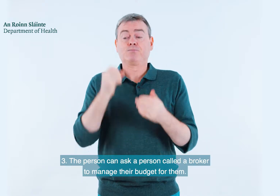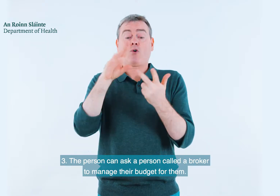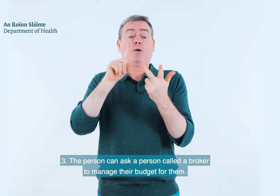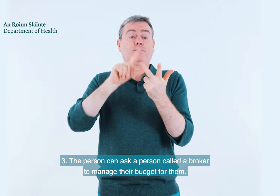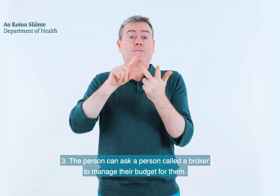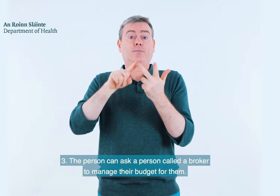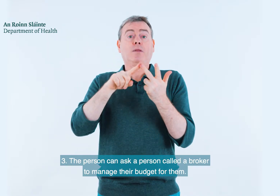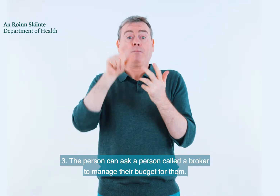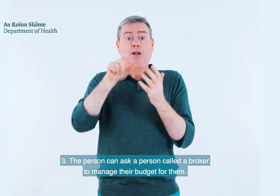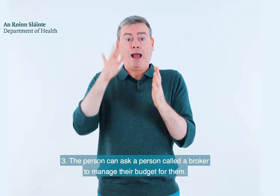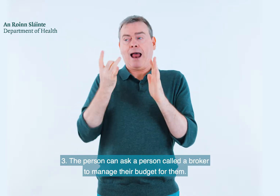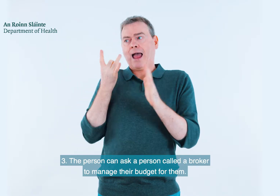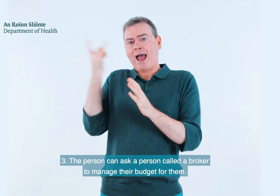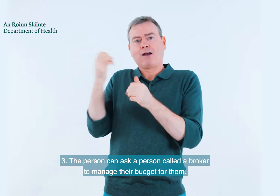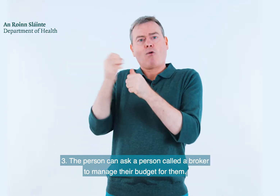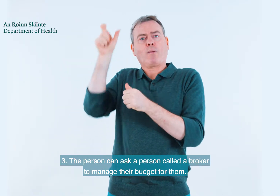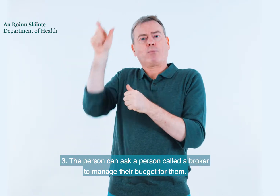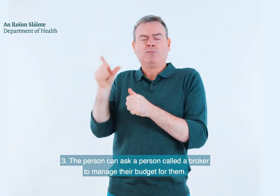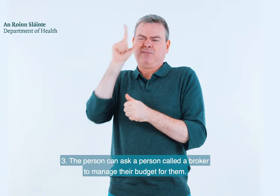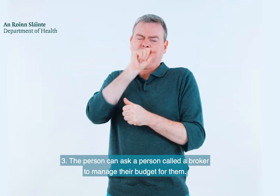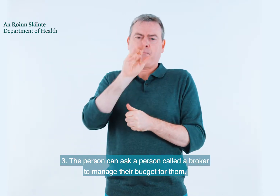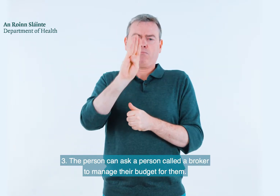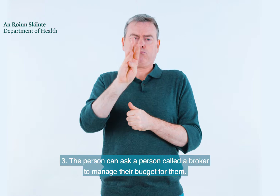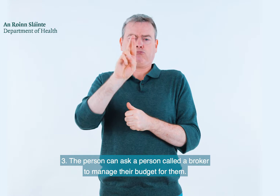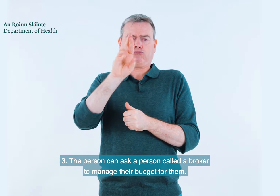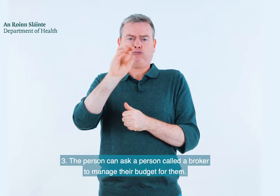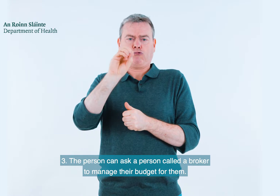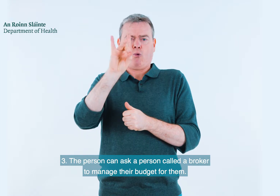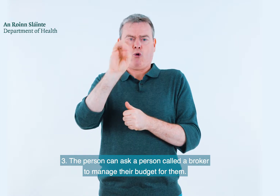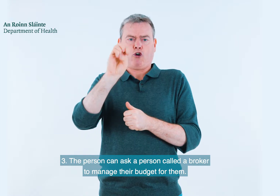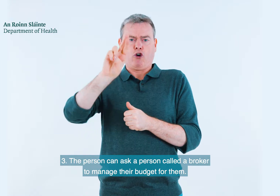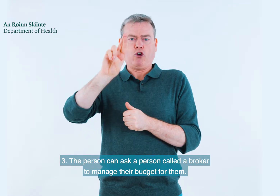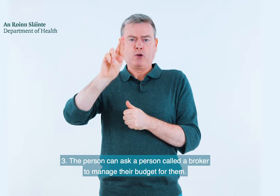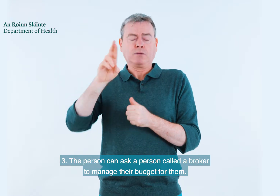3. The person can ask a person called a broker to manage their budget for them.